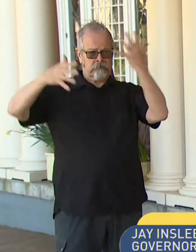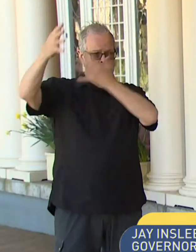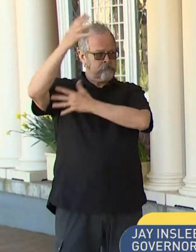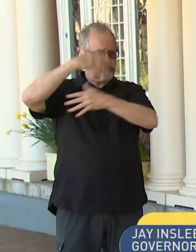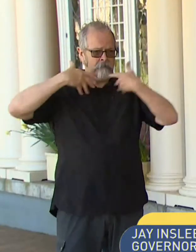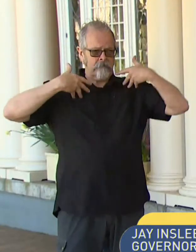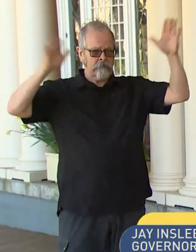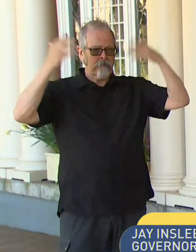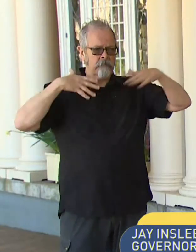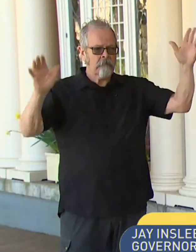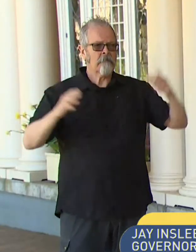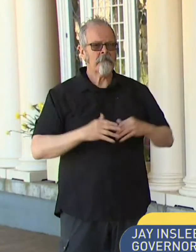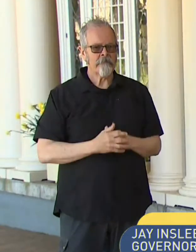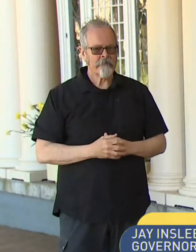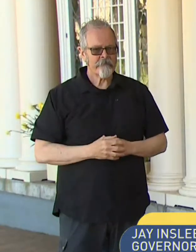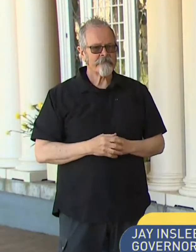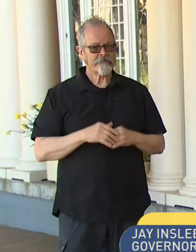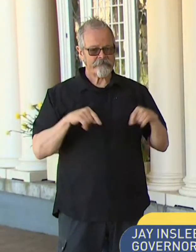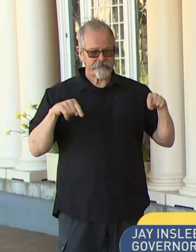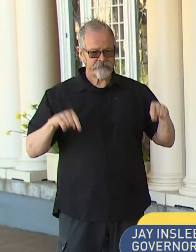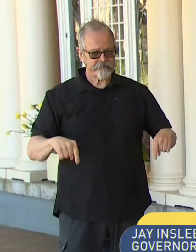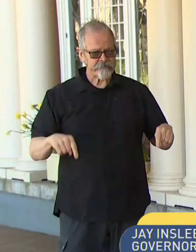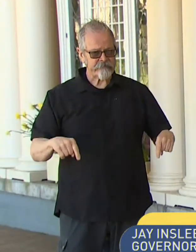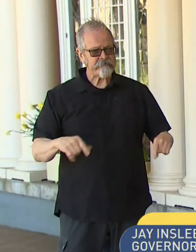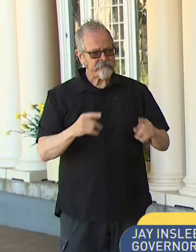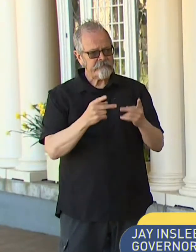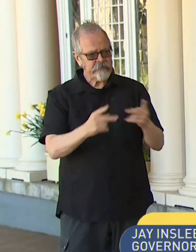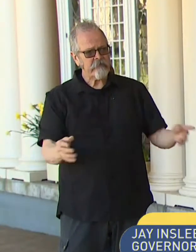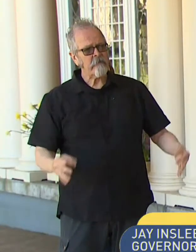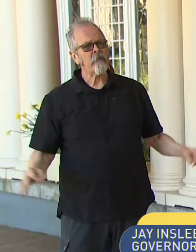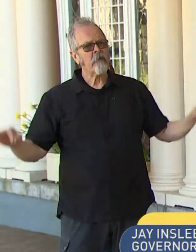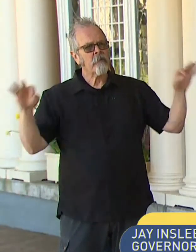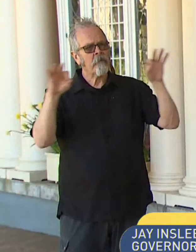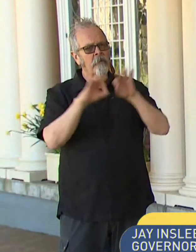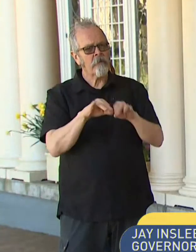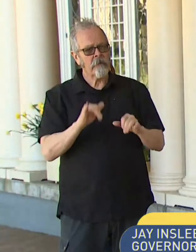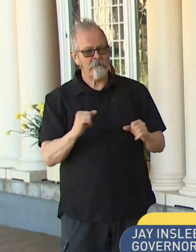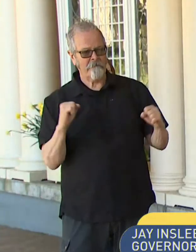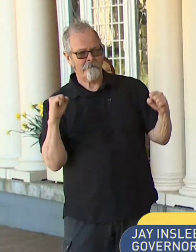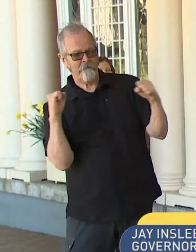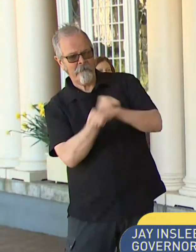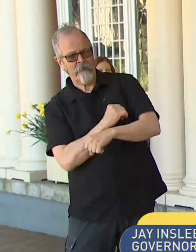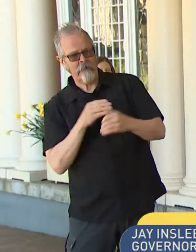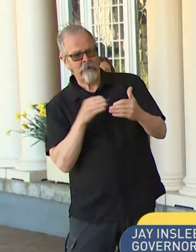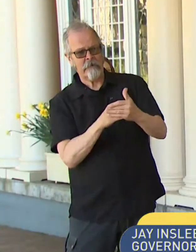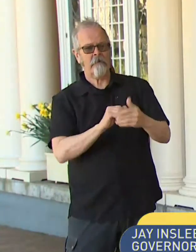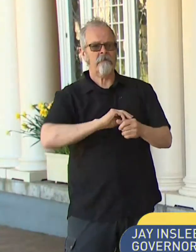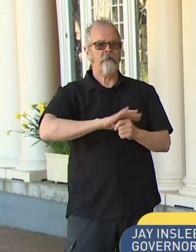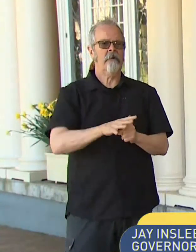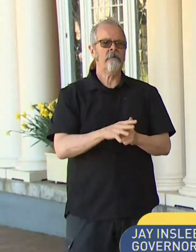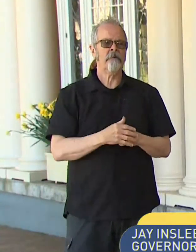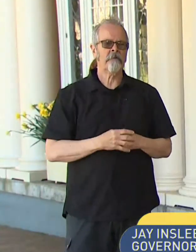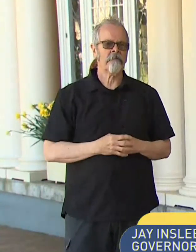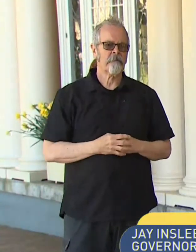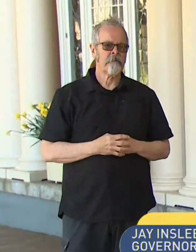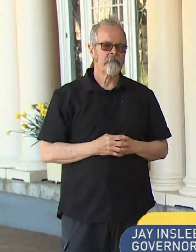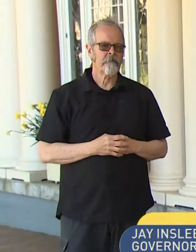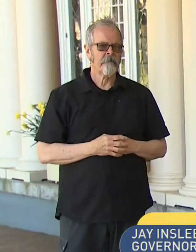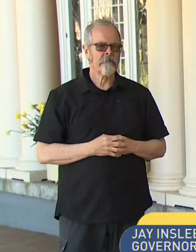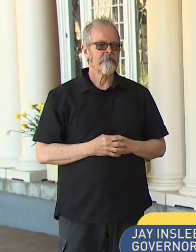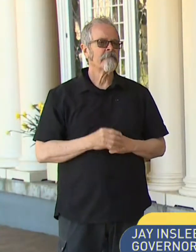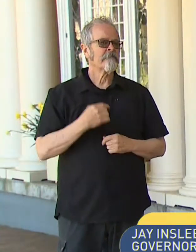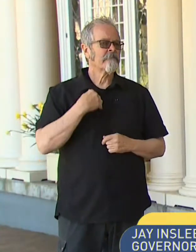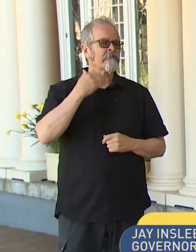remains very, very important in this fight. So I think to some degree, because the vaccines are